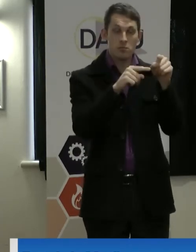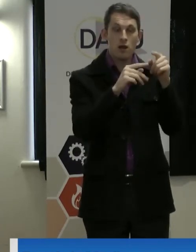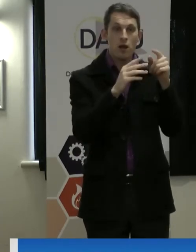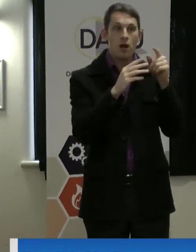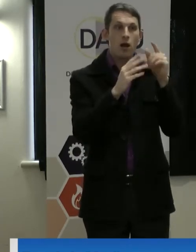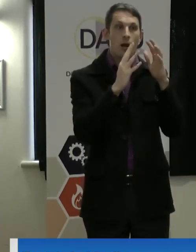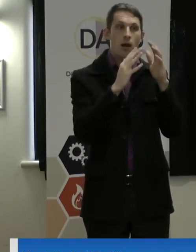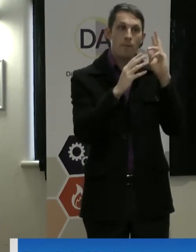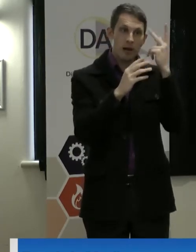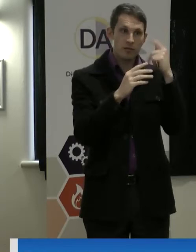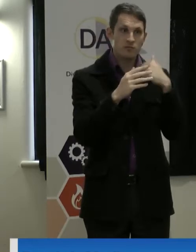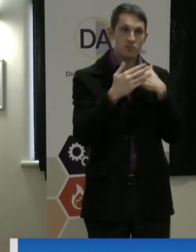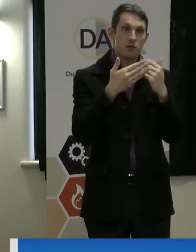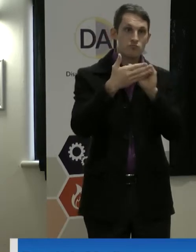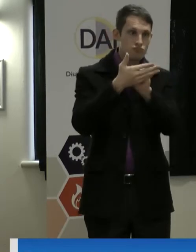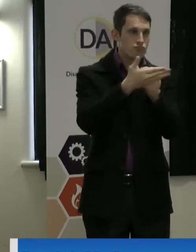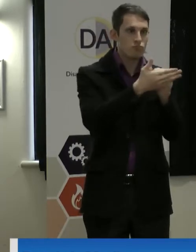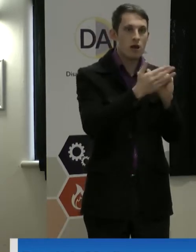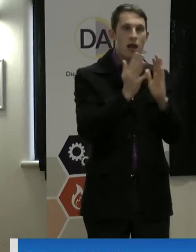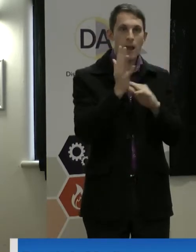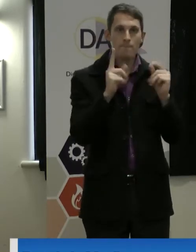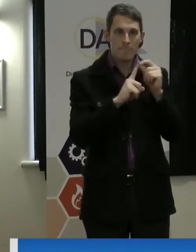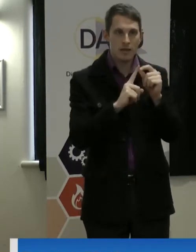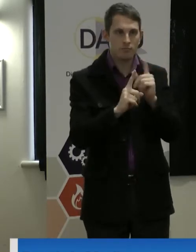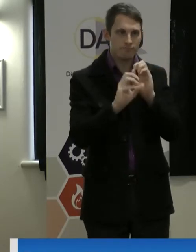on people's doors, just talking to them about the issues.